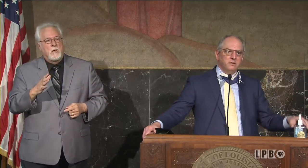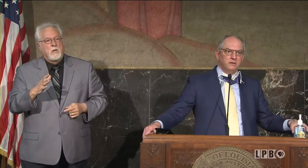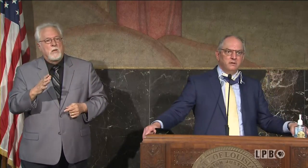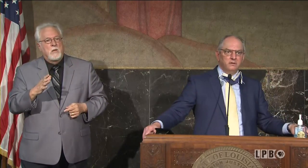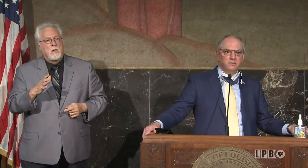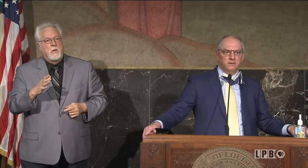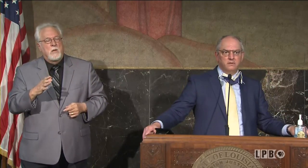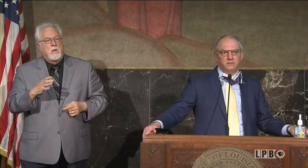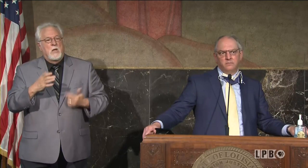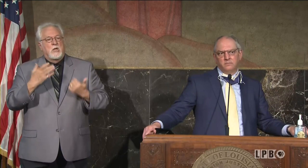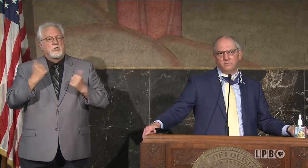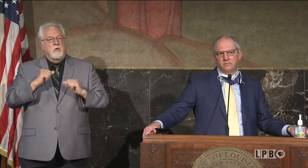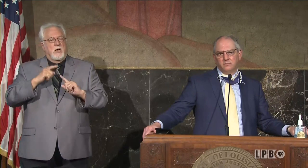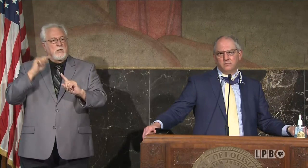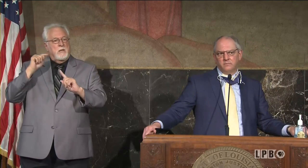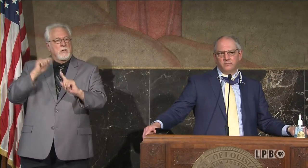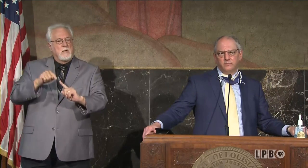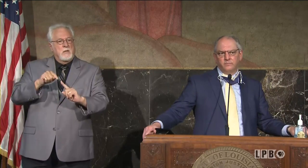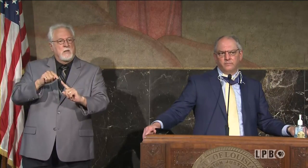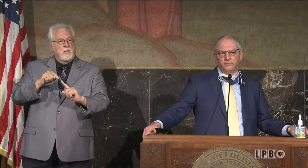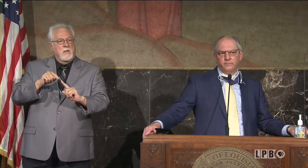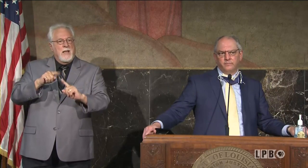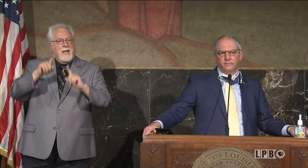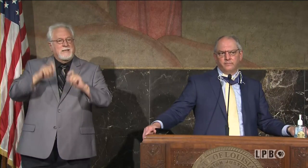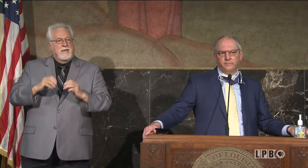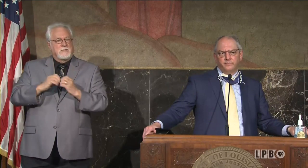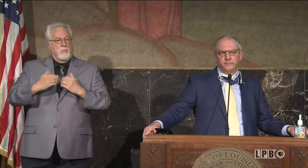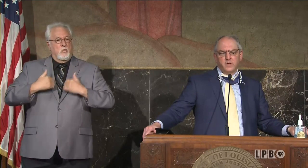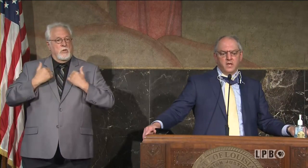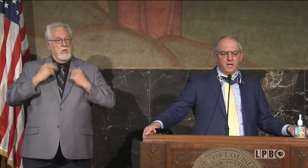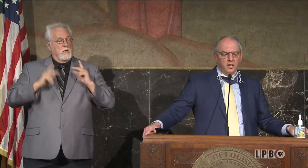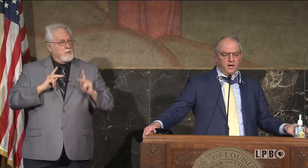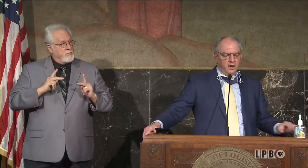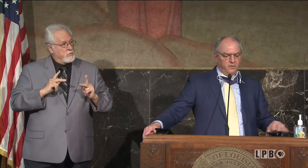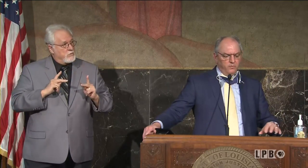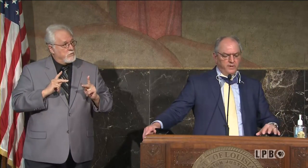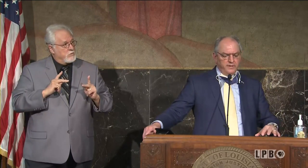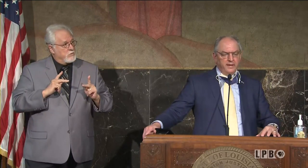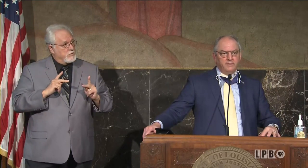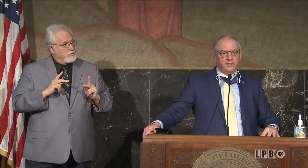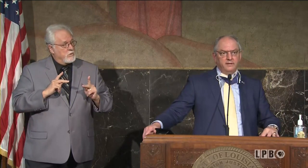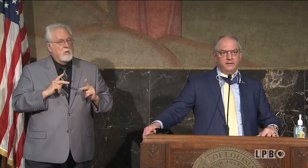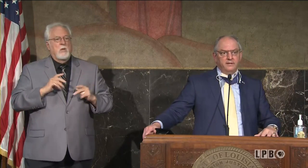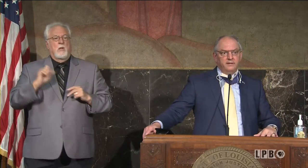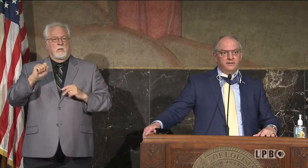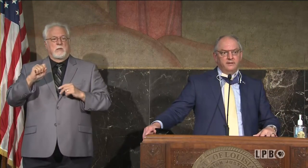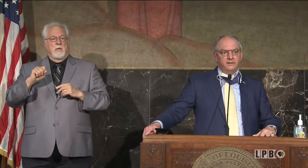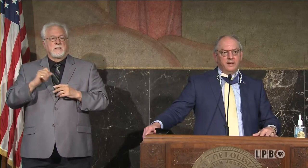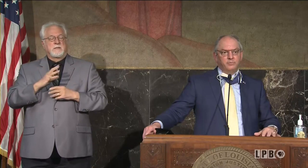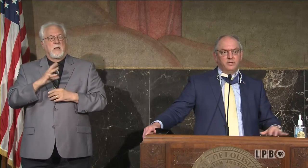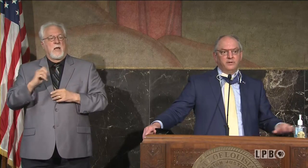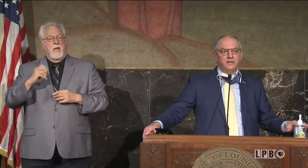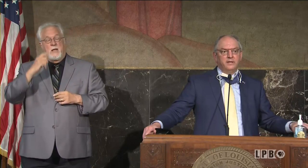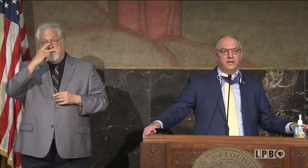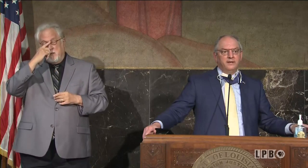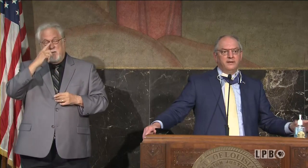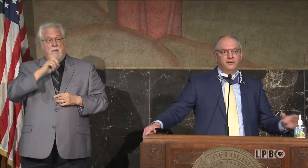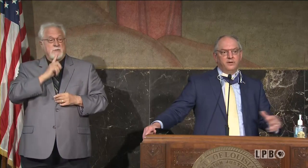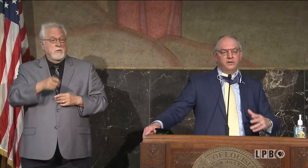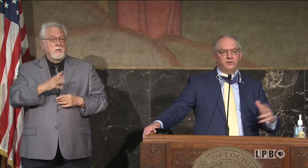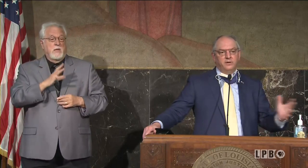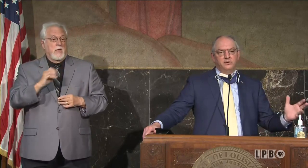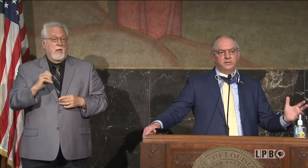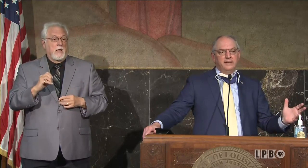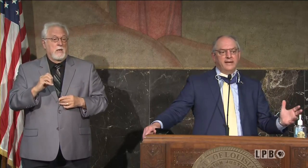to target, or at least make a targeted effort to test more young people? Well, yeah, and absolutely, and